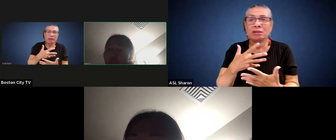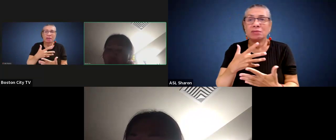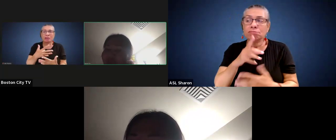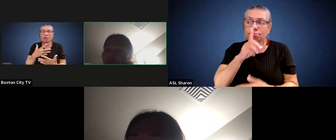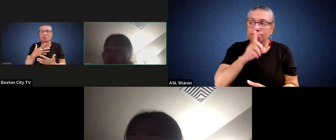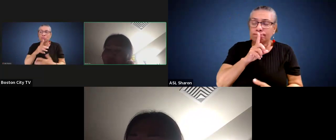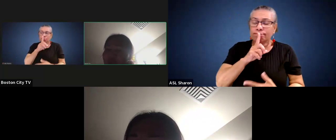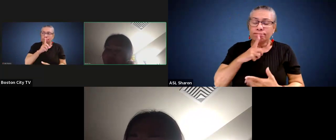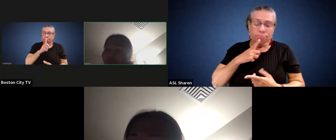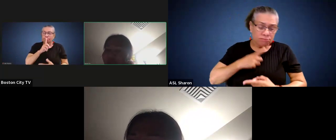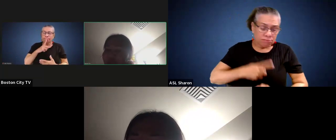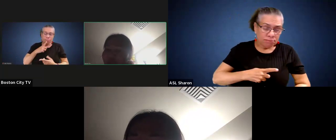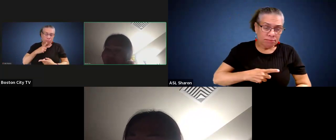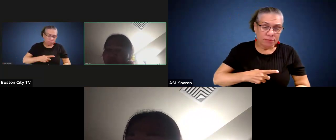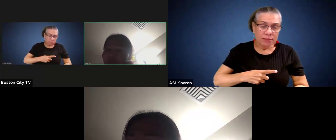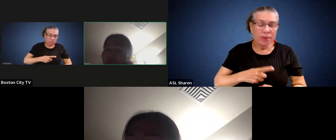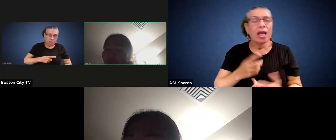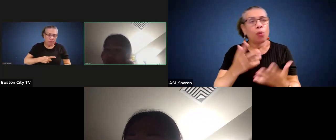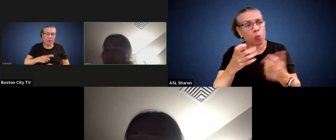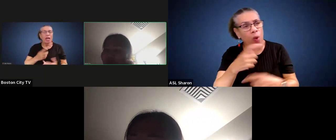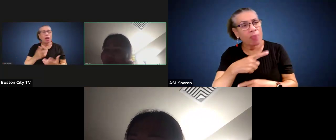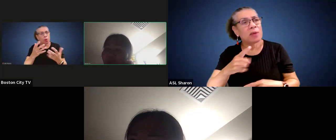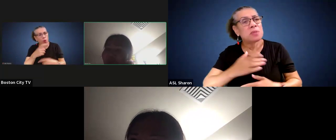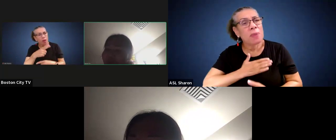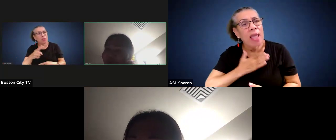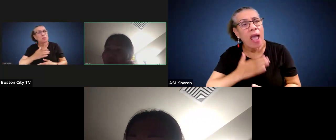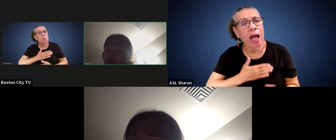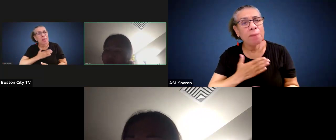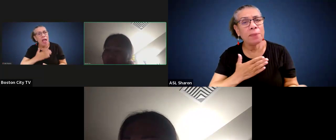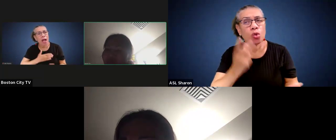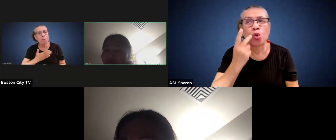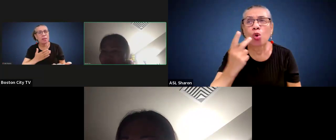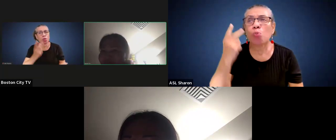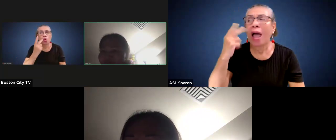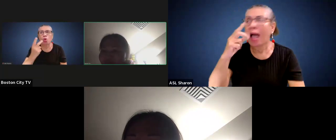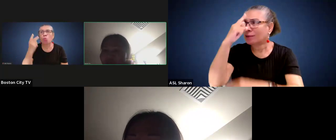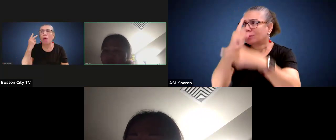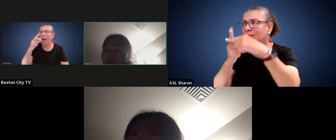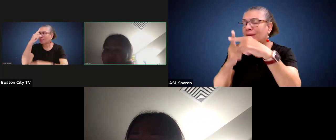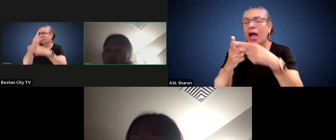Every child should have a happy childhood memory, not a nightmare.